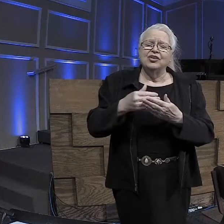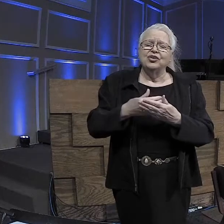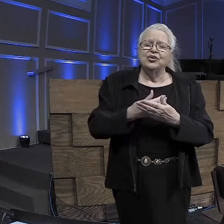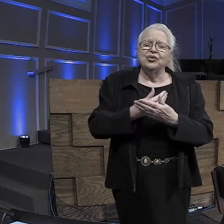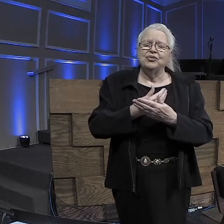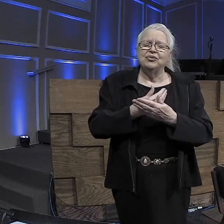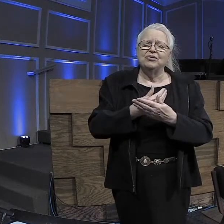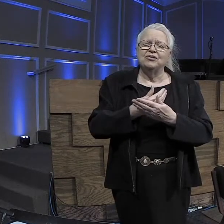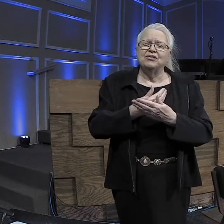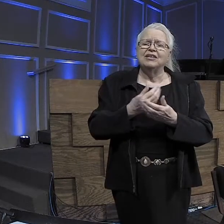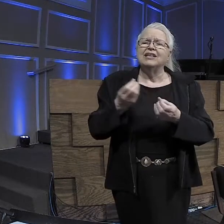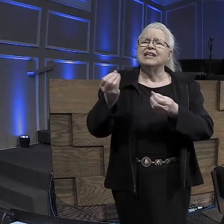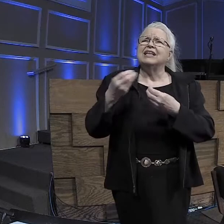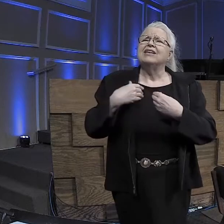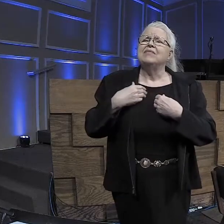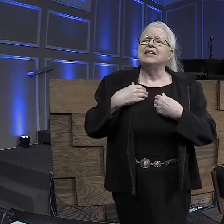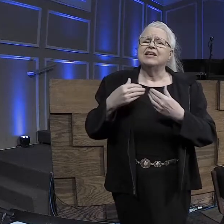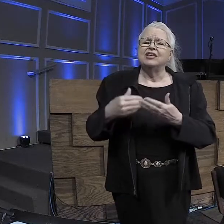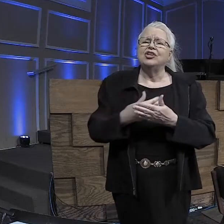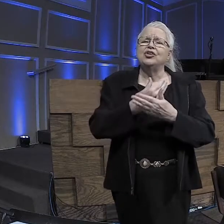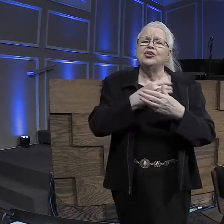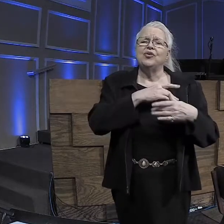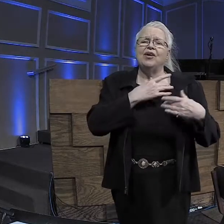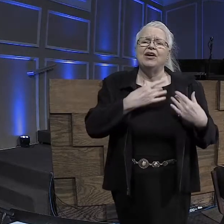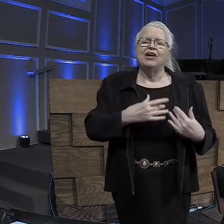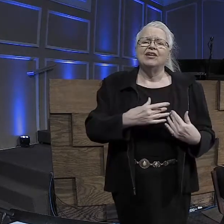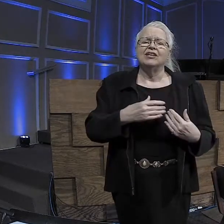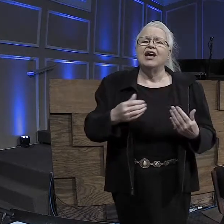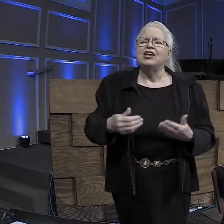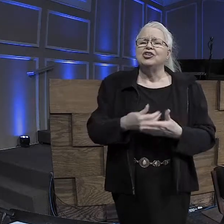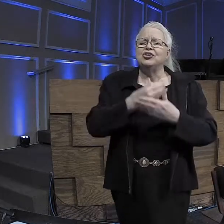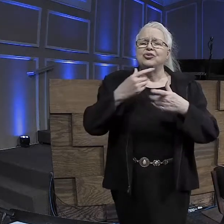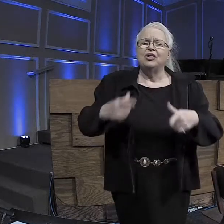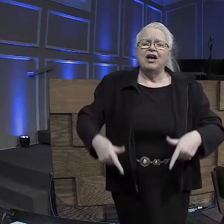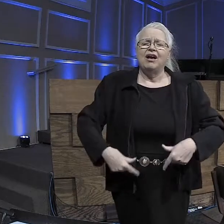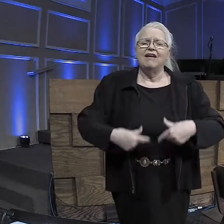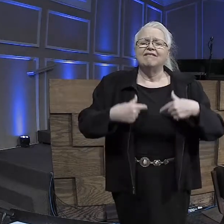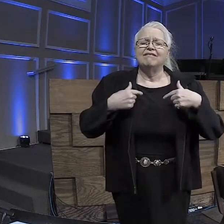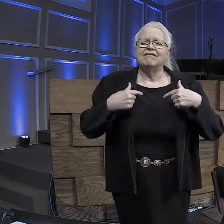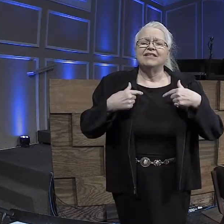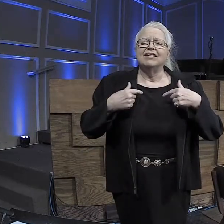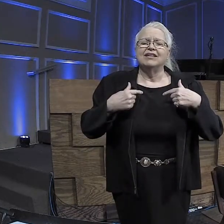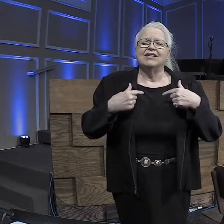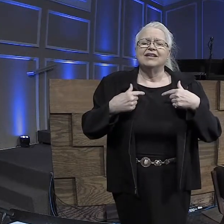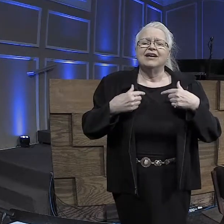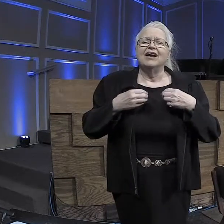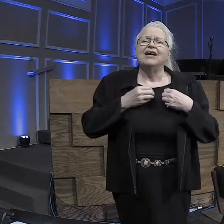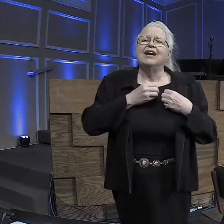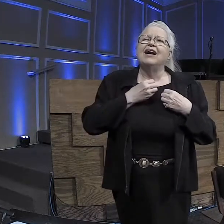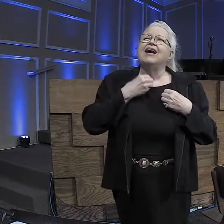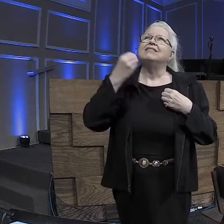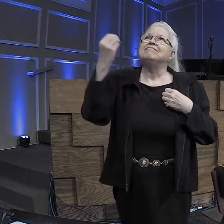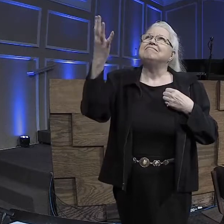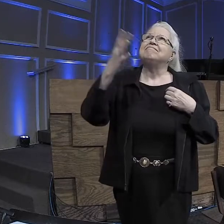Give me a new walk. Give me new life. I give my heart to